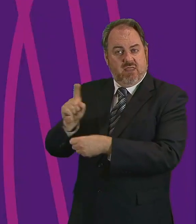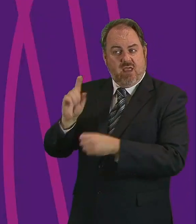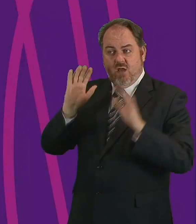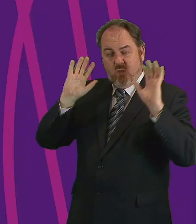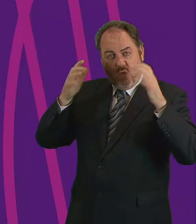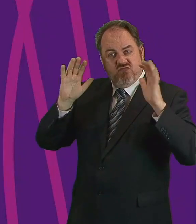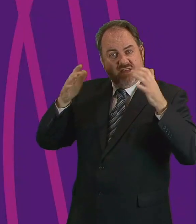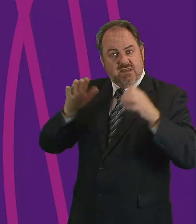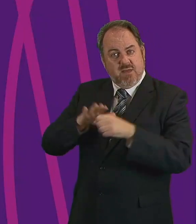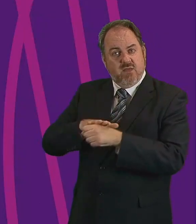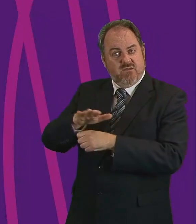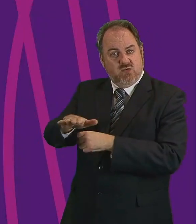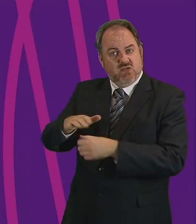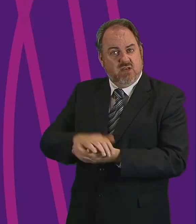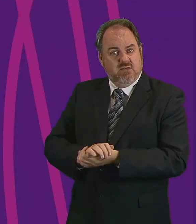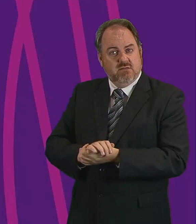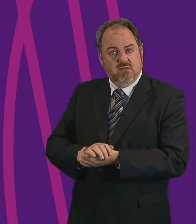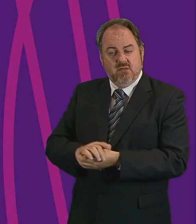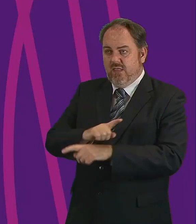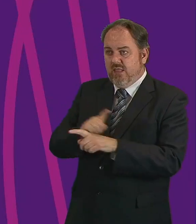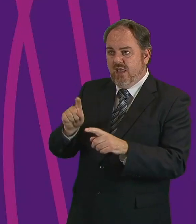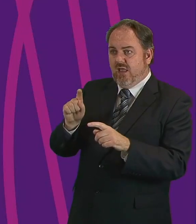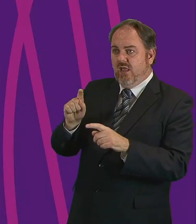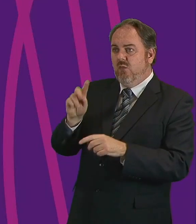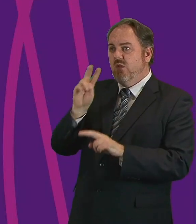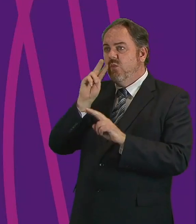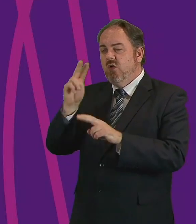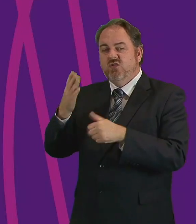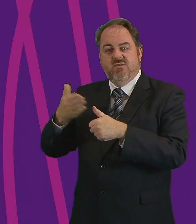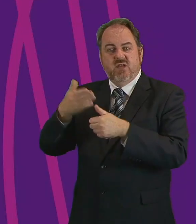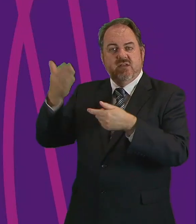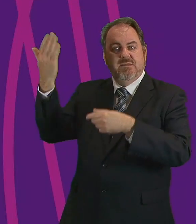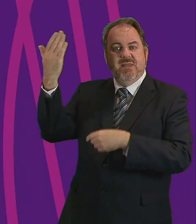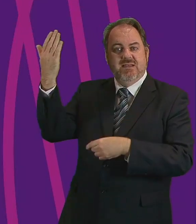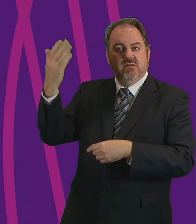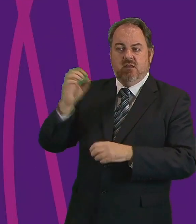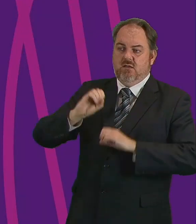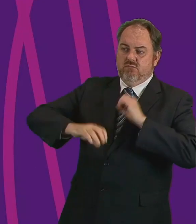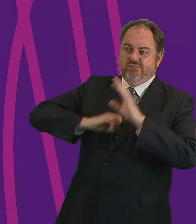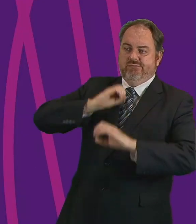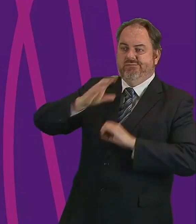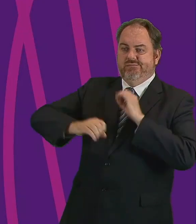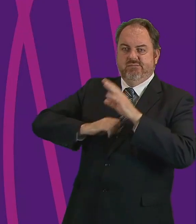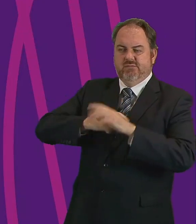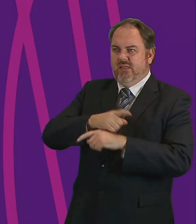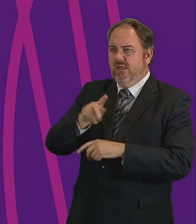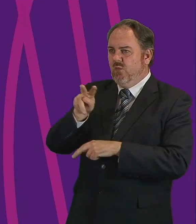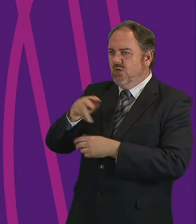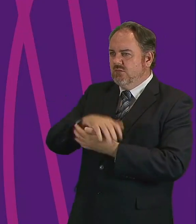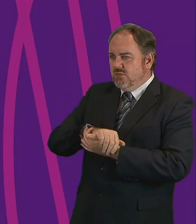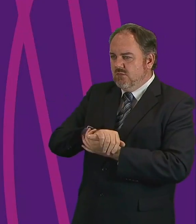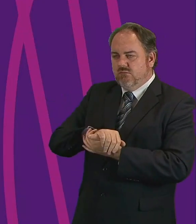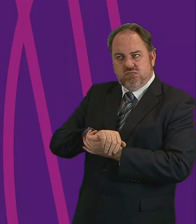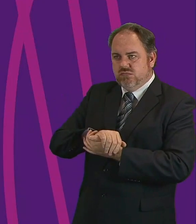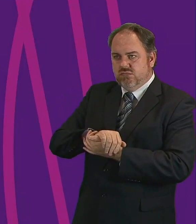They're worried. They will watch the First Minister's briefing. They will see the welcome fall in the number of people who are infected and who are